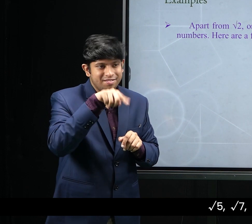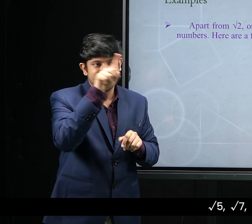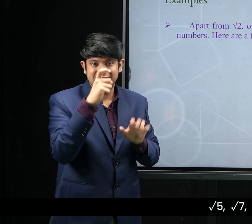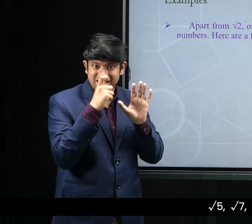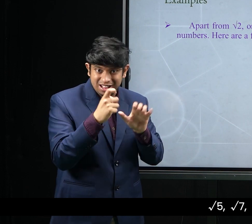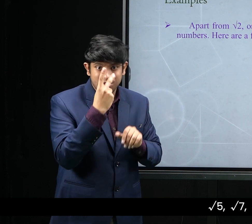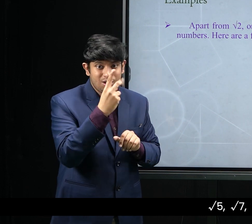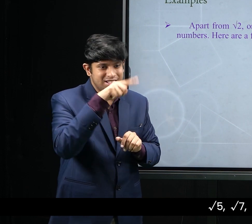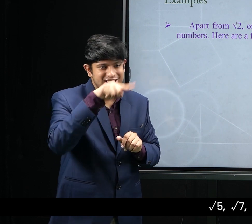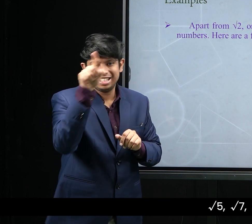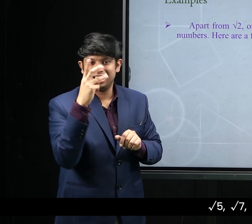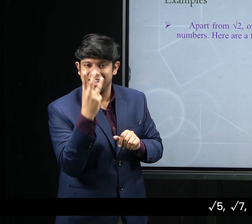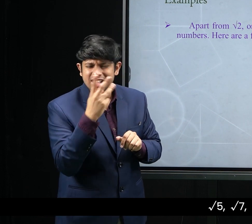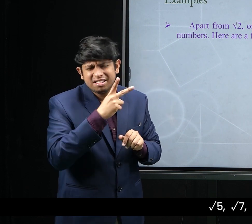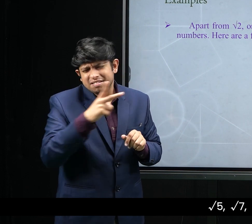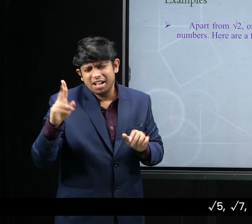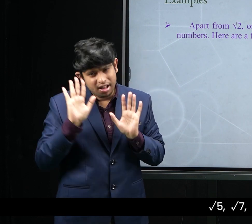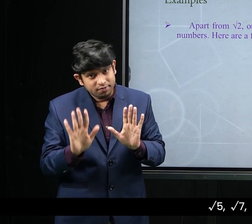5, root 7, 2 root 3, so on.